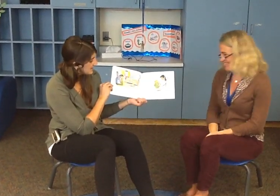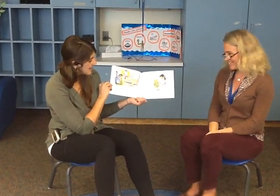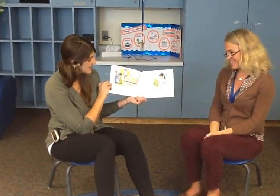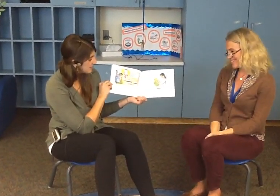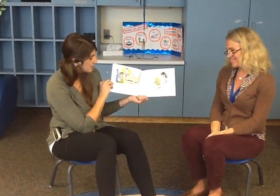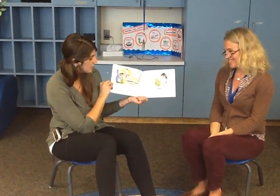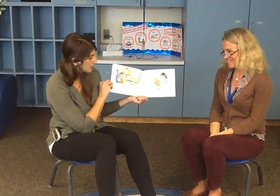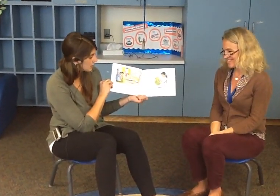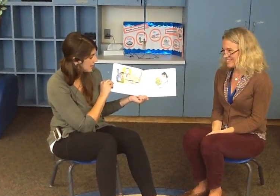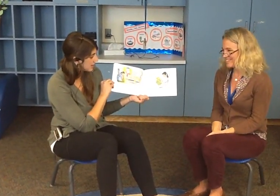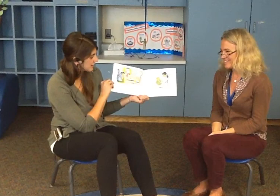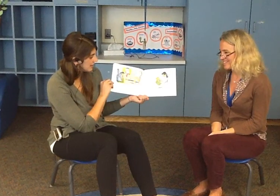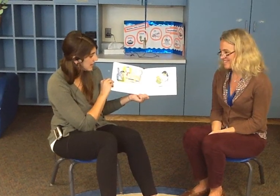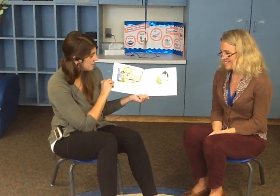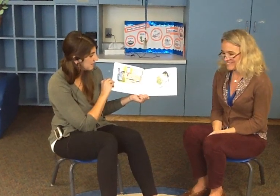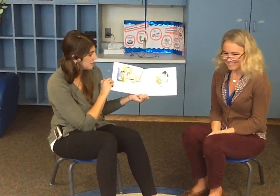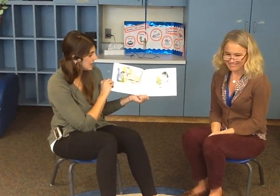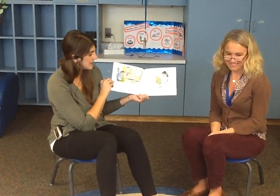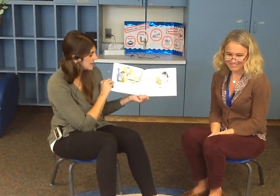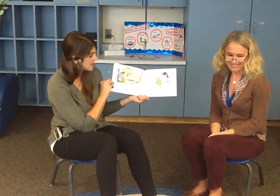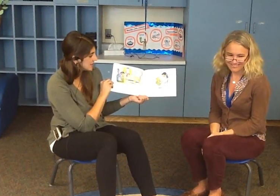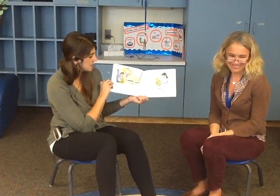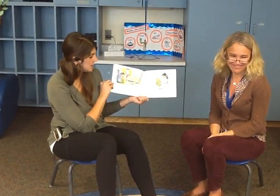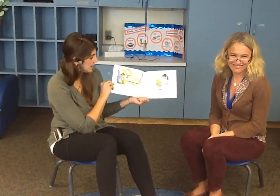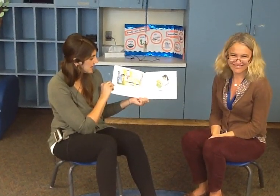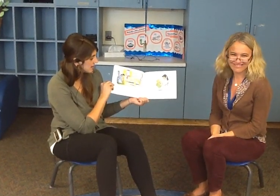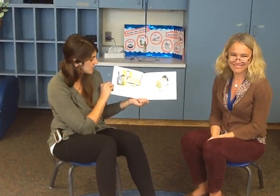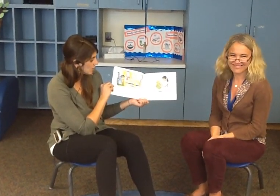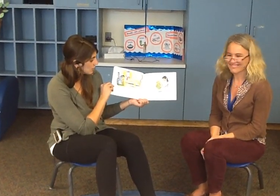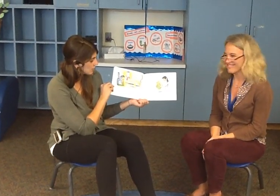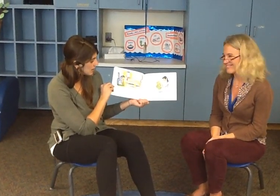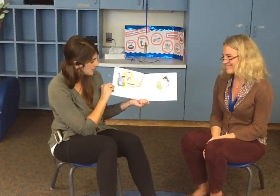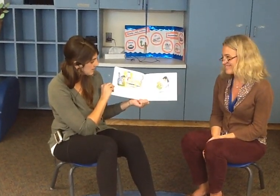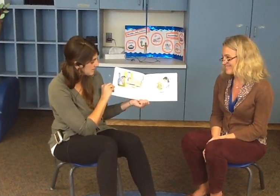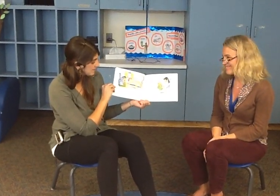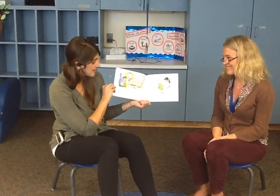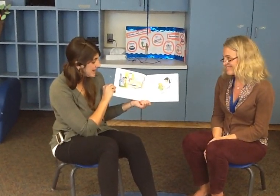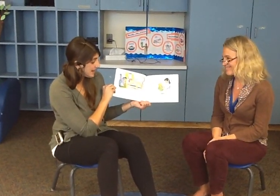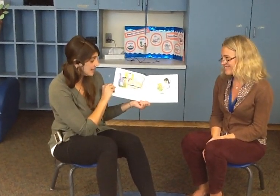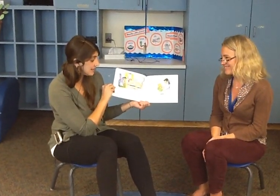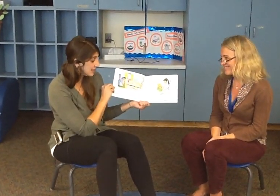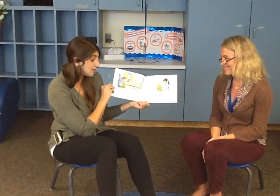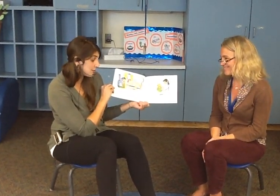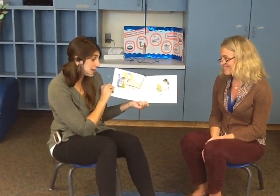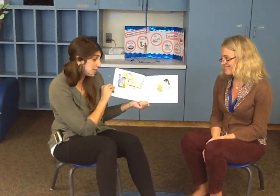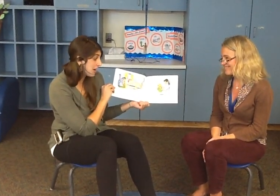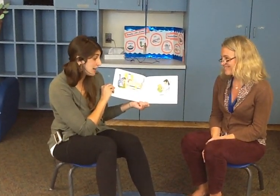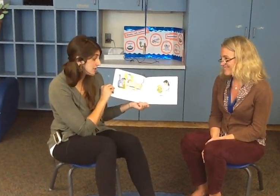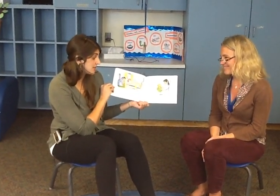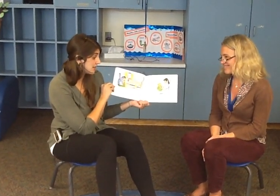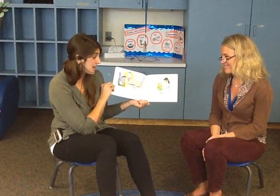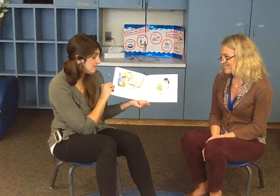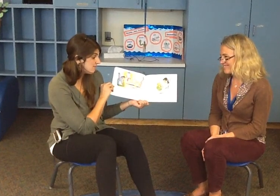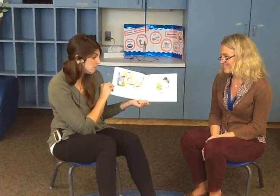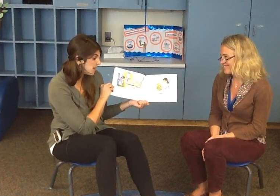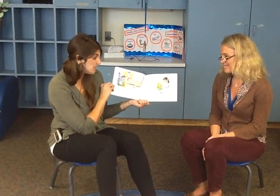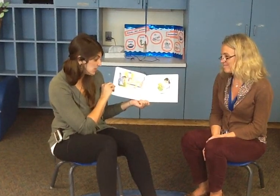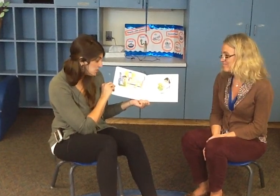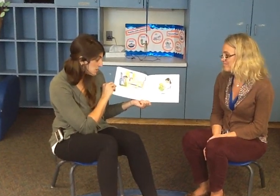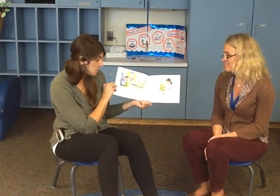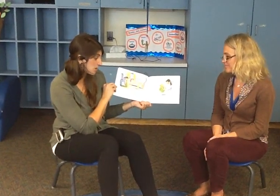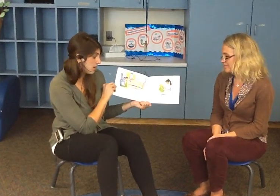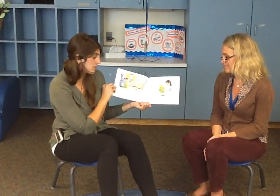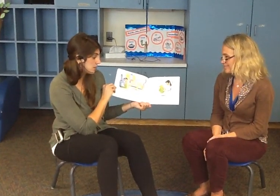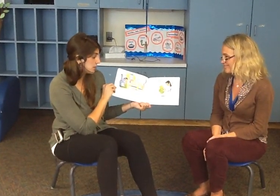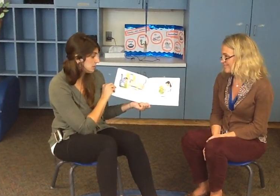Lisa sat down a corduroy on her lap and began to sew a button on his overalls. I like you the way you are, she said. But